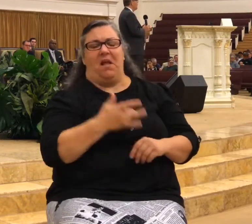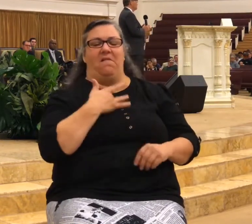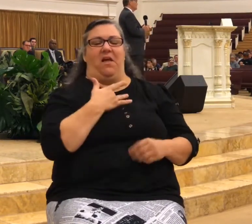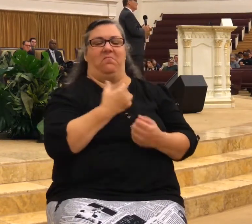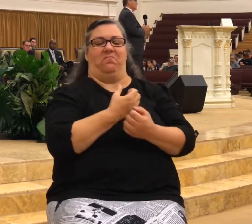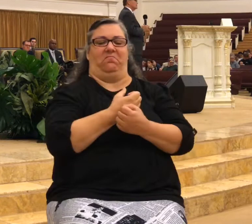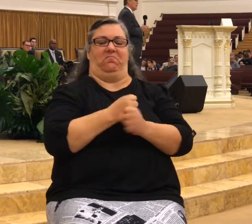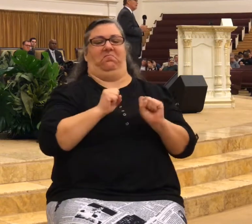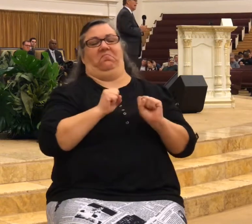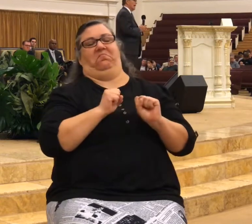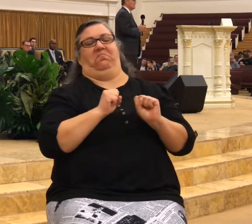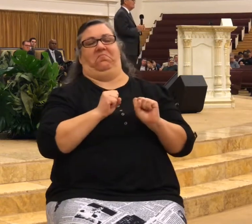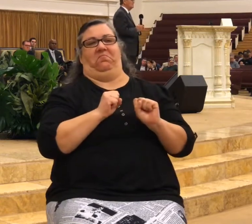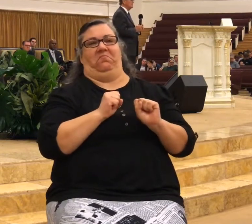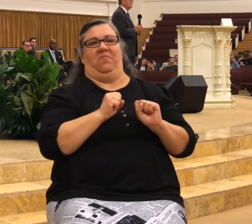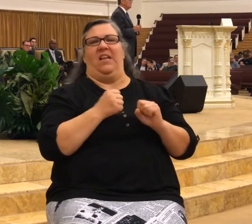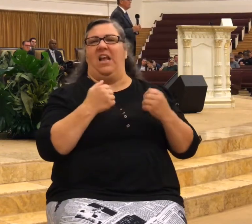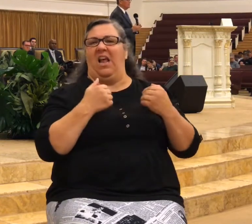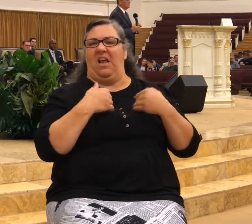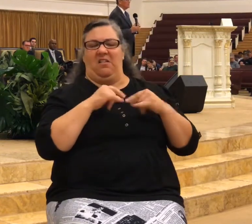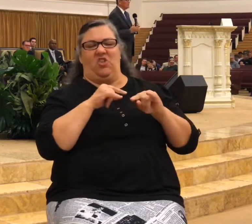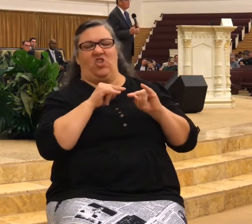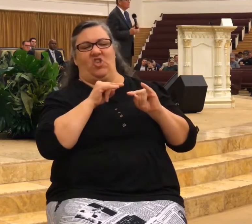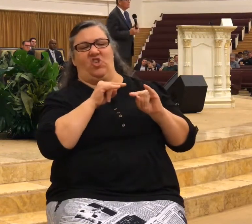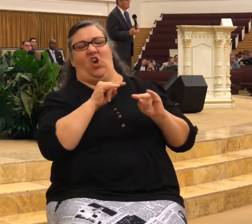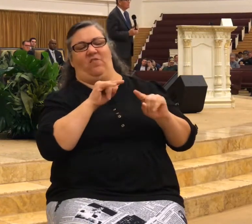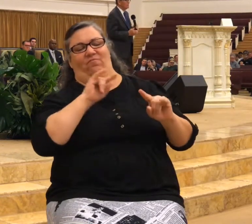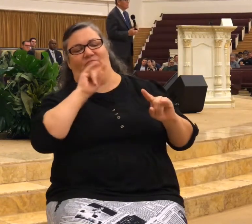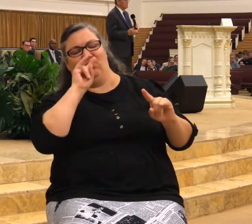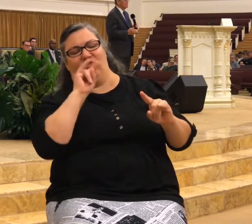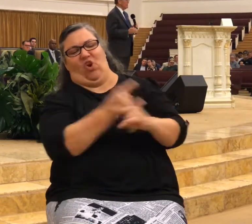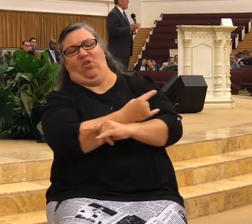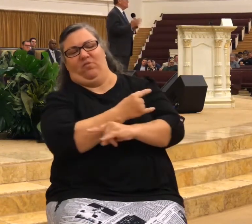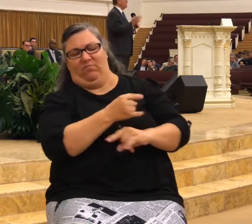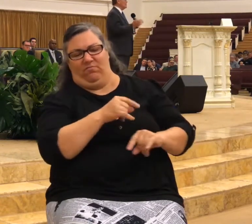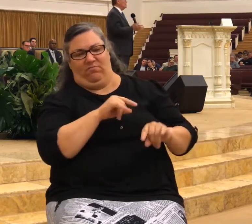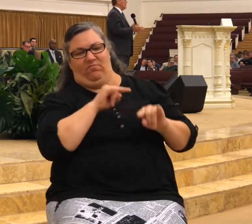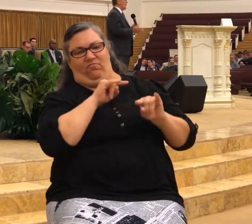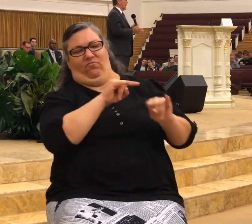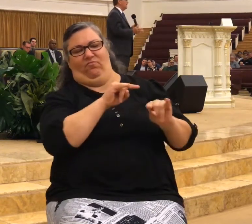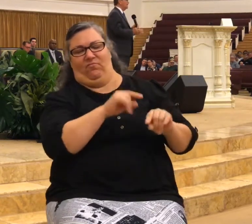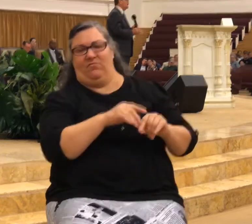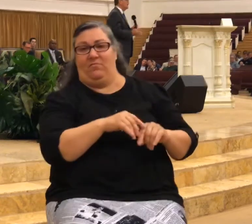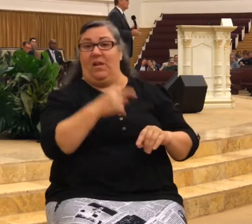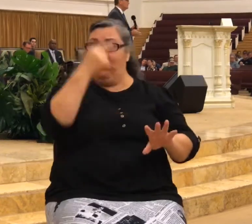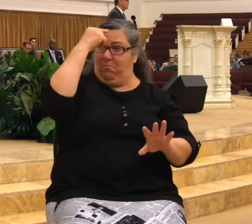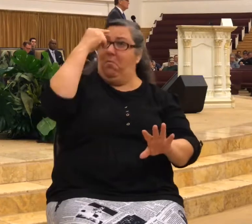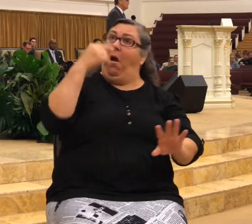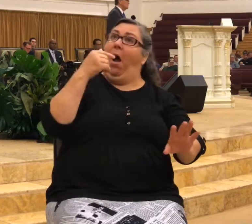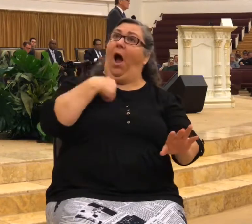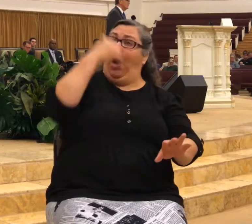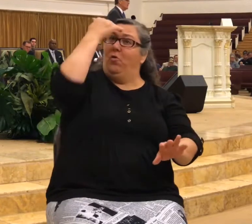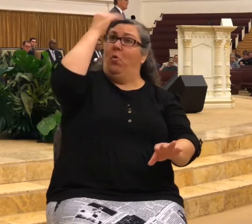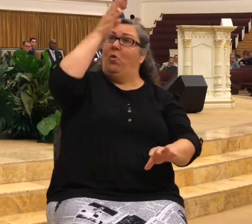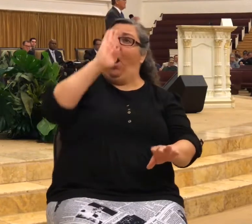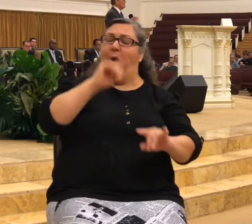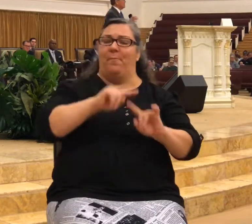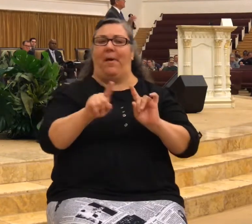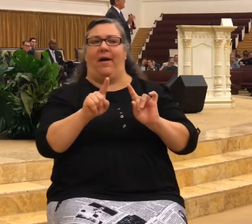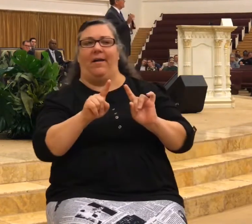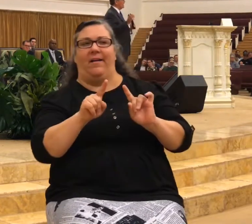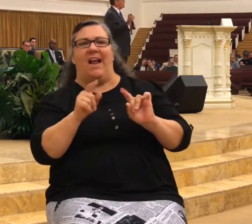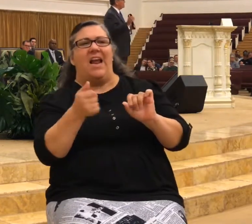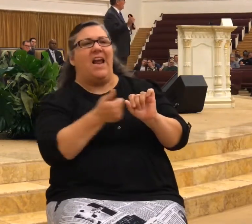security and sarcasm and criticism. Claimed to know God, but